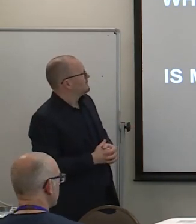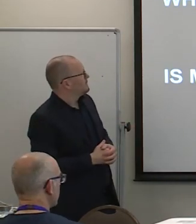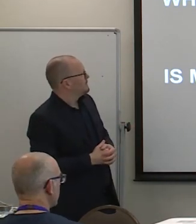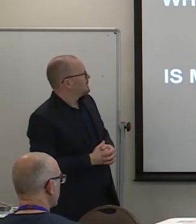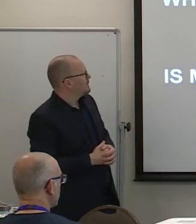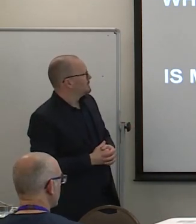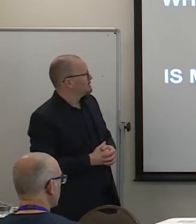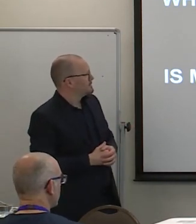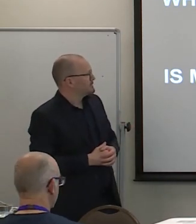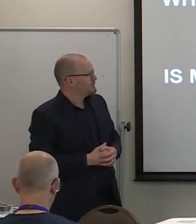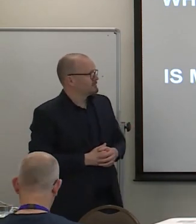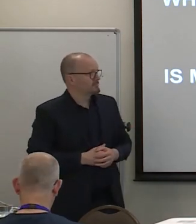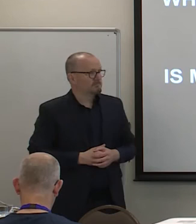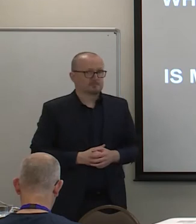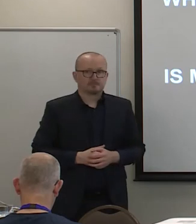Why are we doing it?